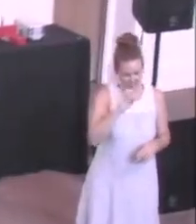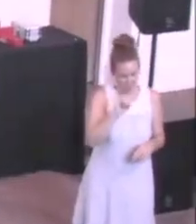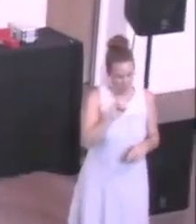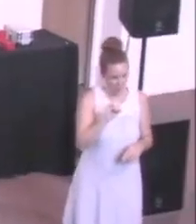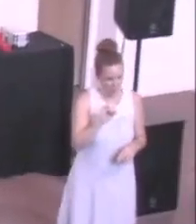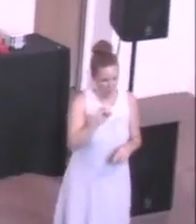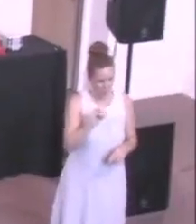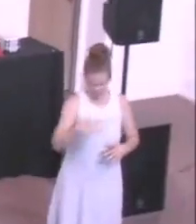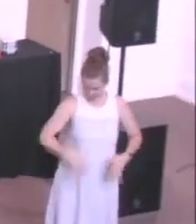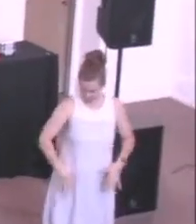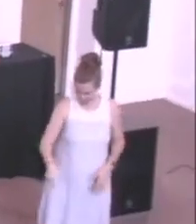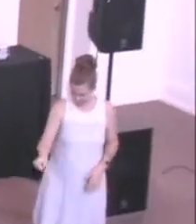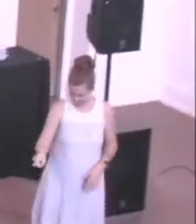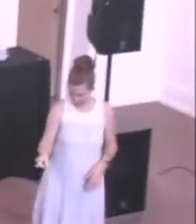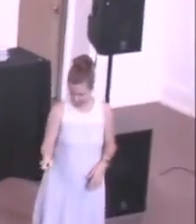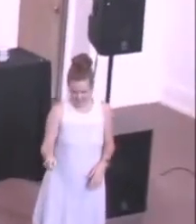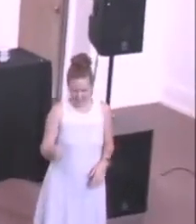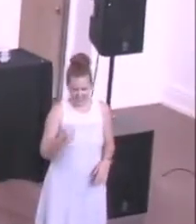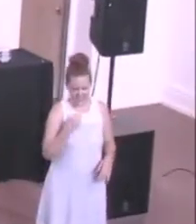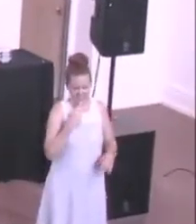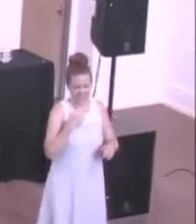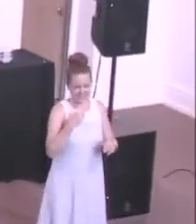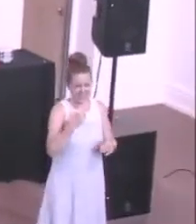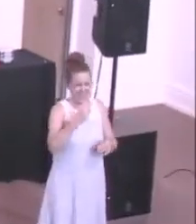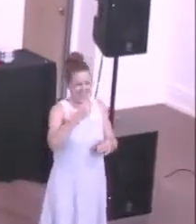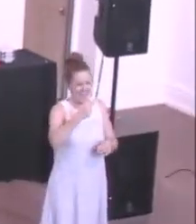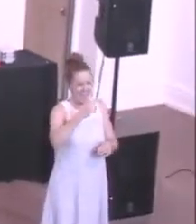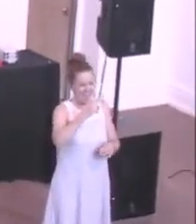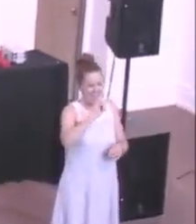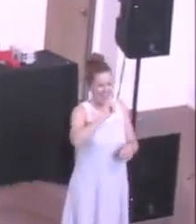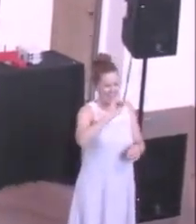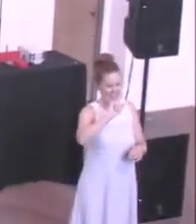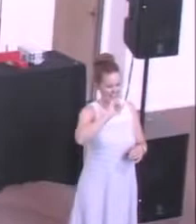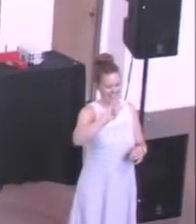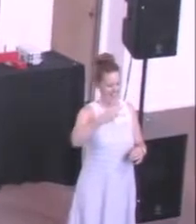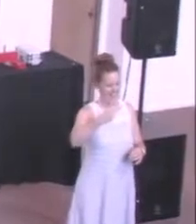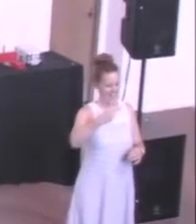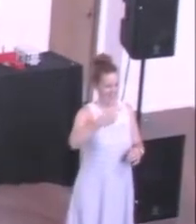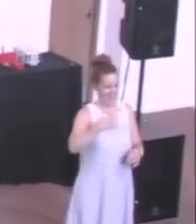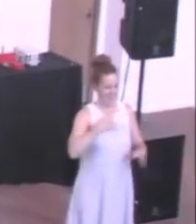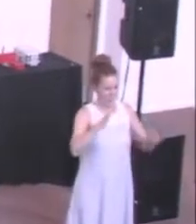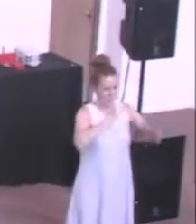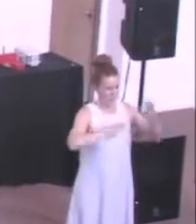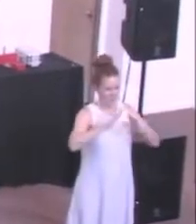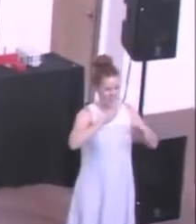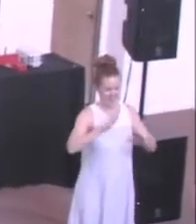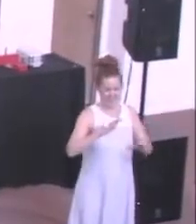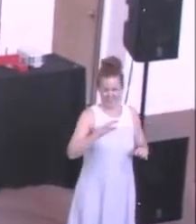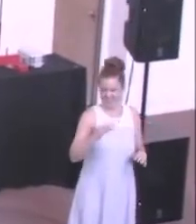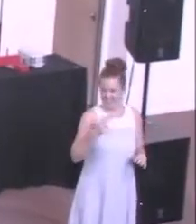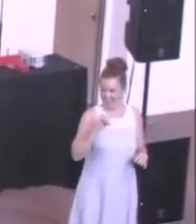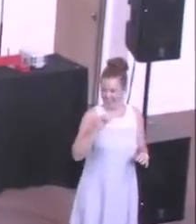say, hi-ya! That's pretty good. That's pretty good. You okay? He's like,